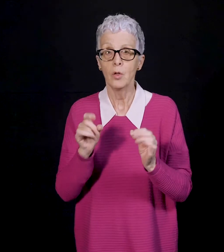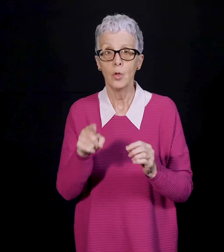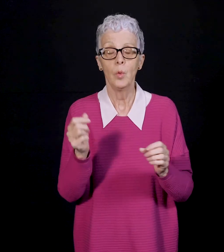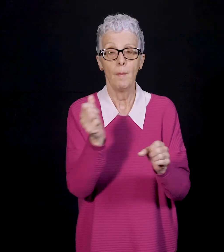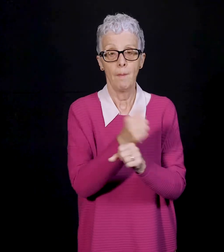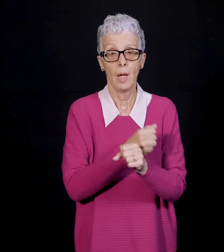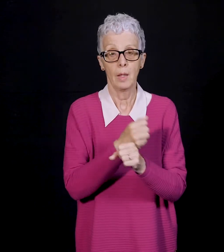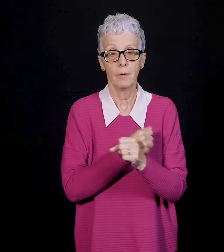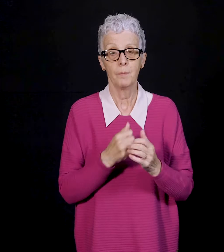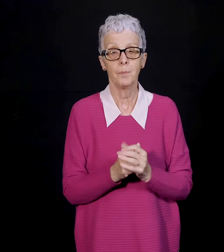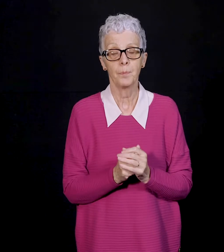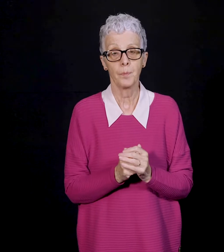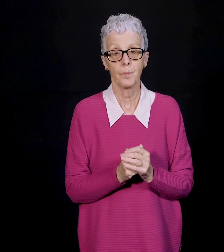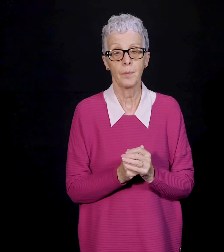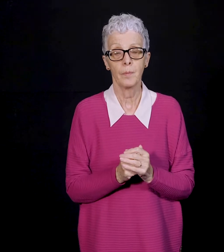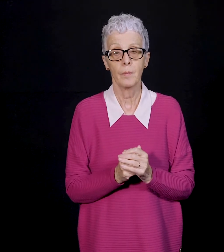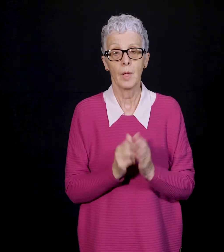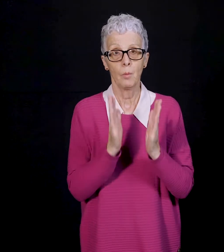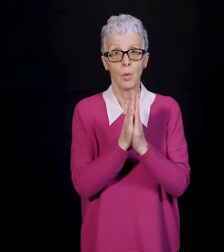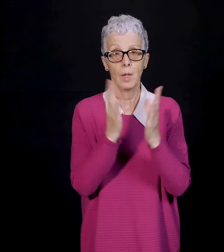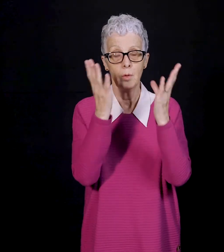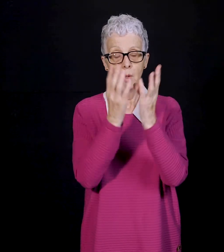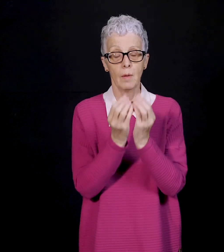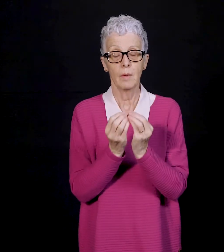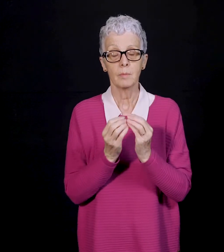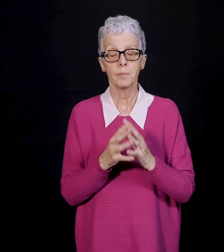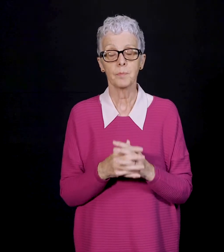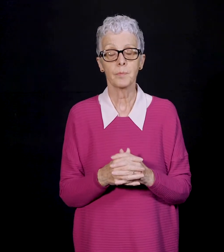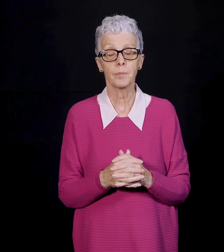with you. So let's pray together.